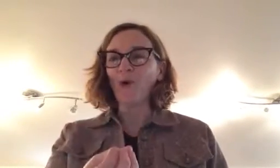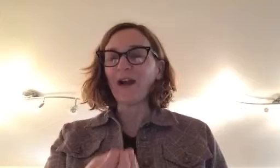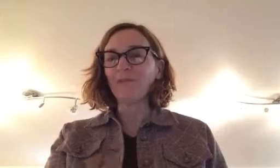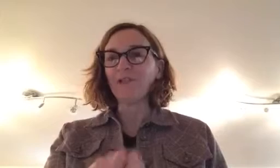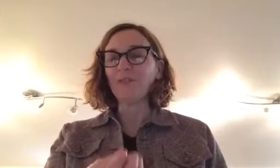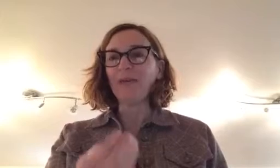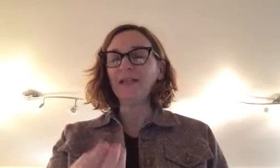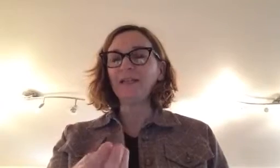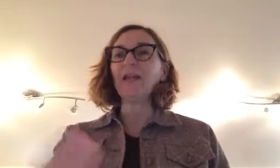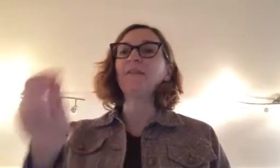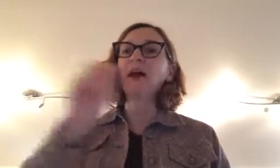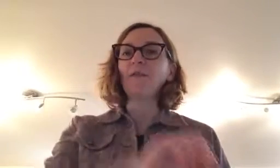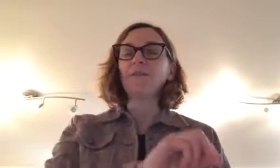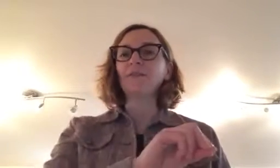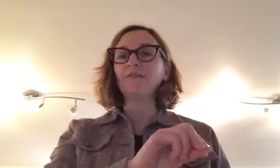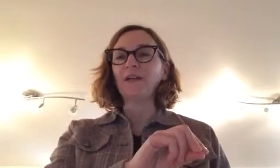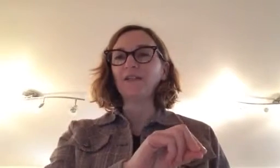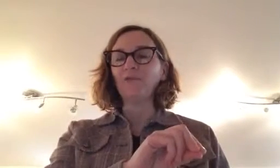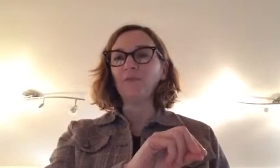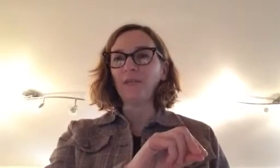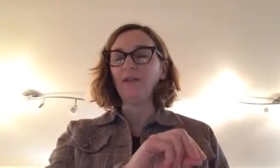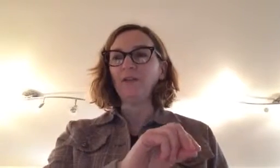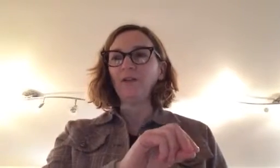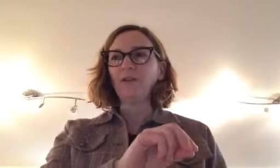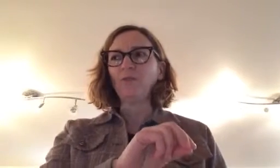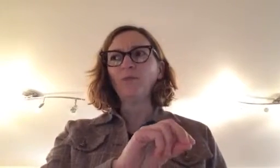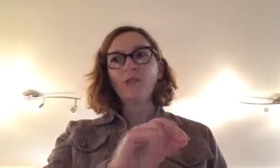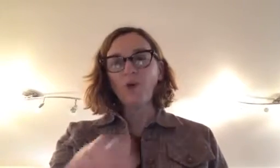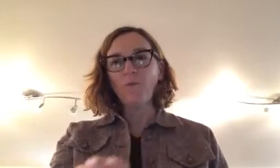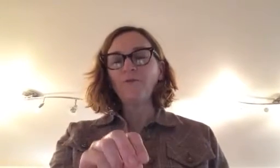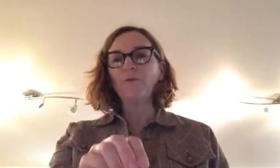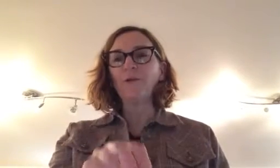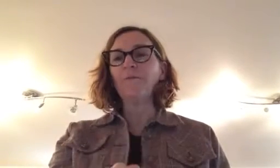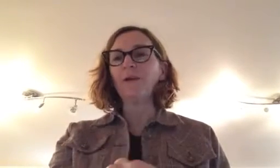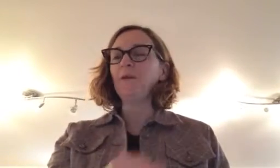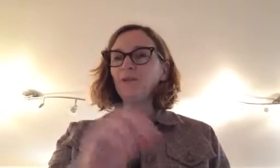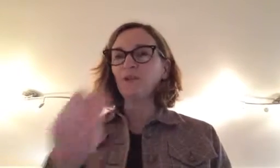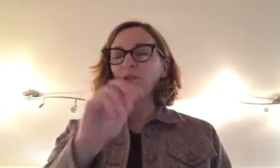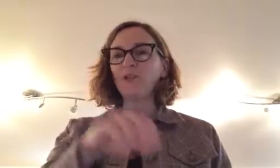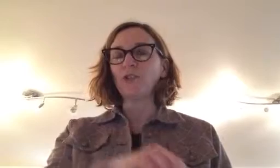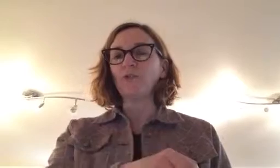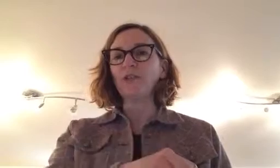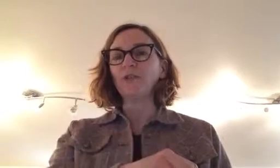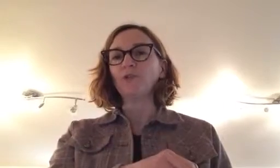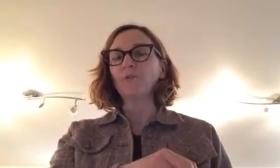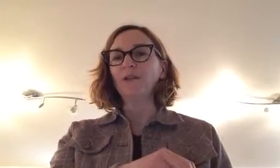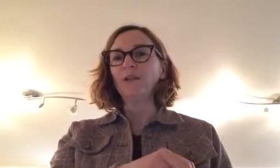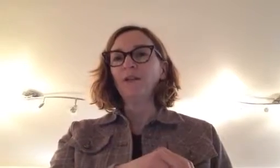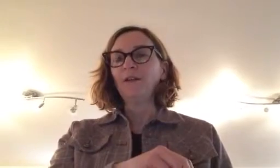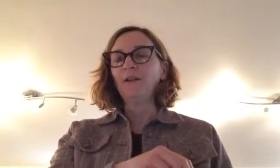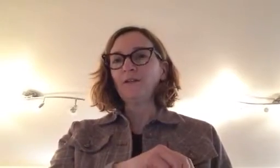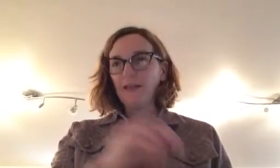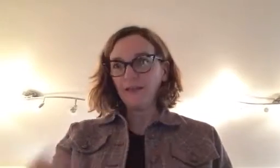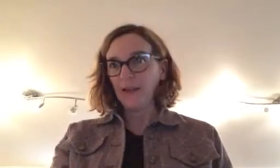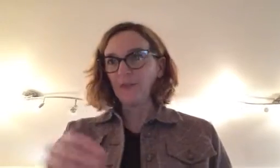for Irish independence. It had the opposite effect of what Pitt was hoping for by being this good and generous Englishman, letting the Irish